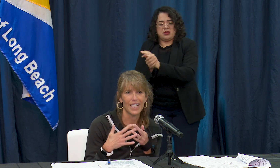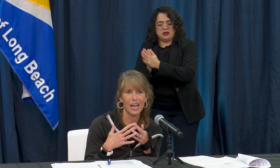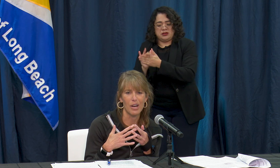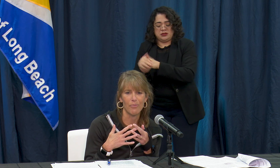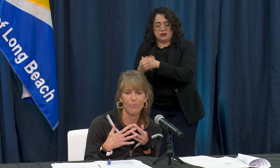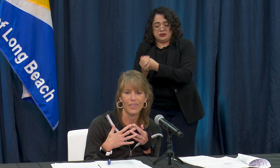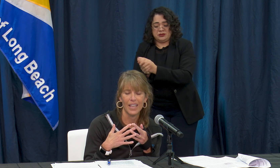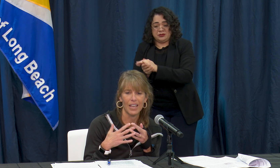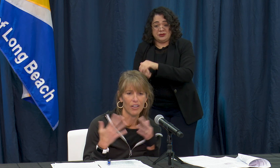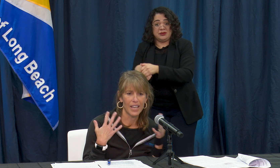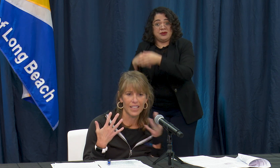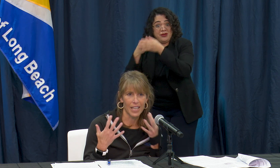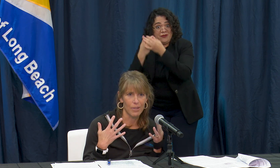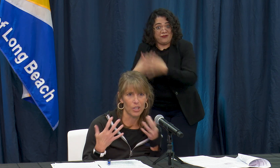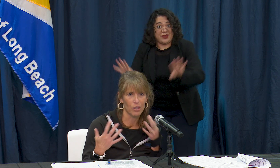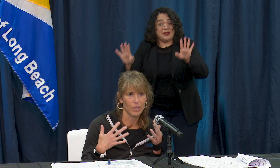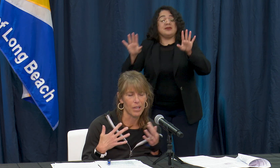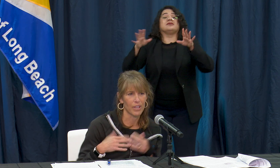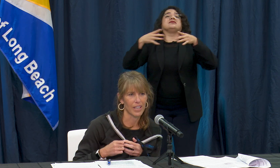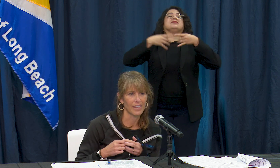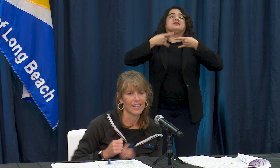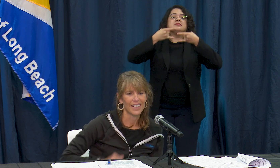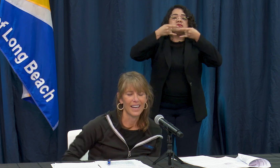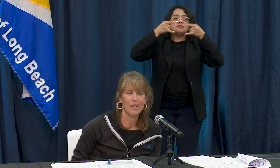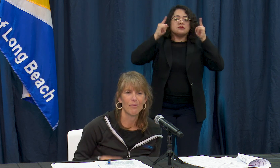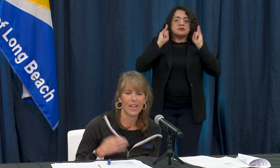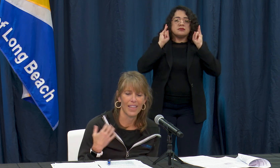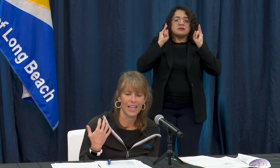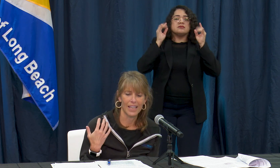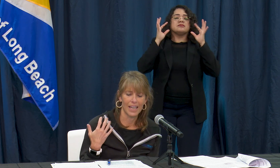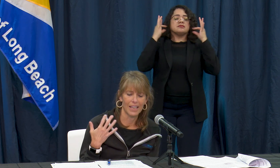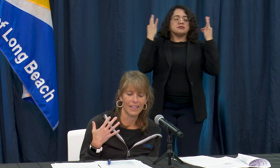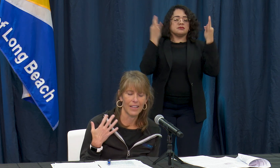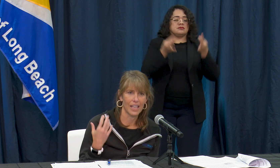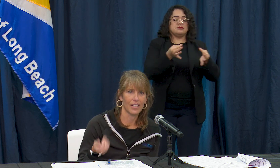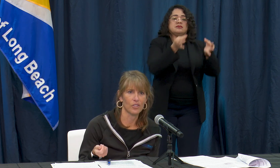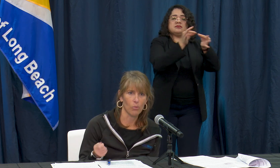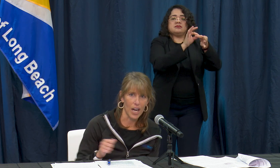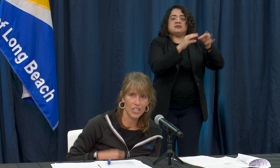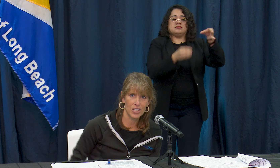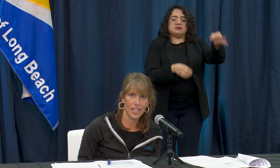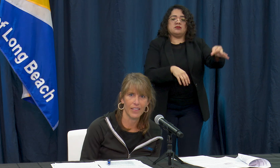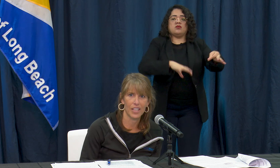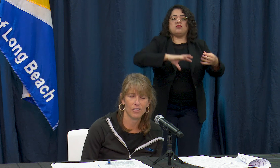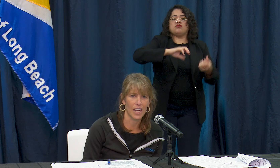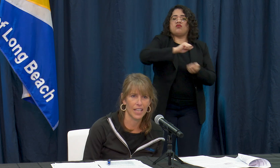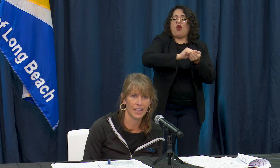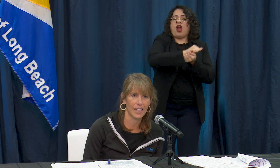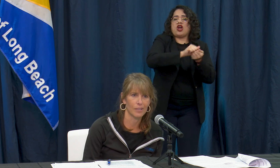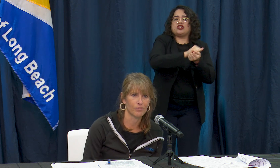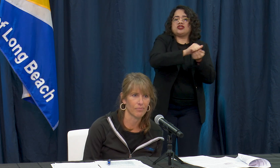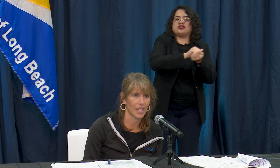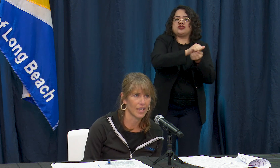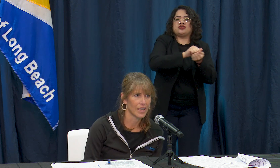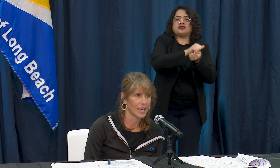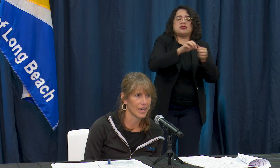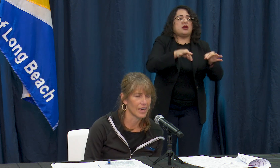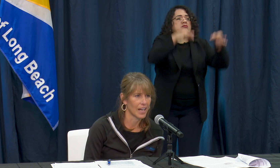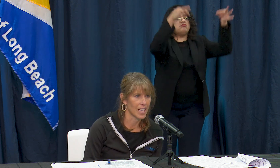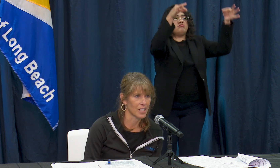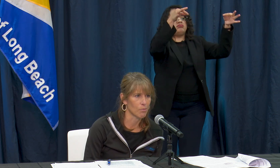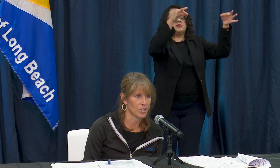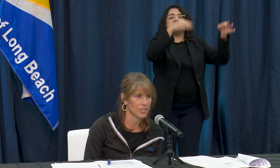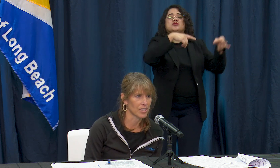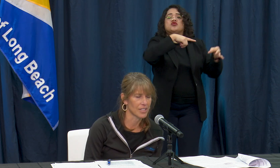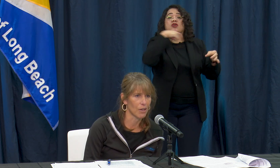off. Or any time that you are playing with it, and that it is washed and then dried